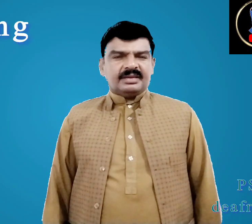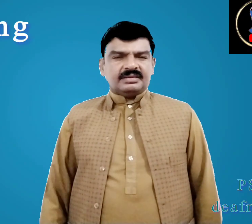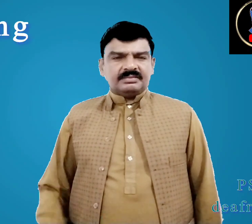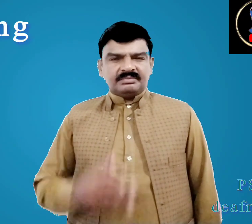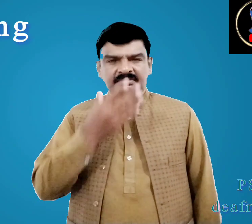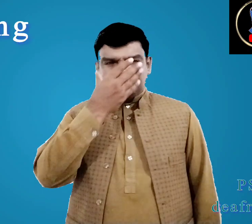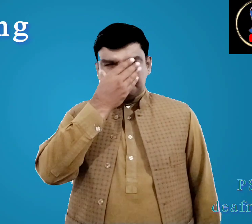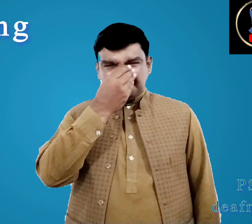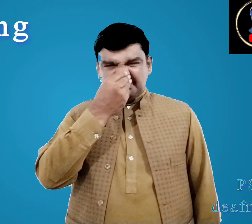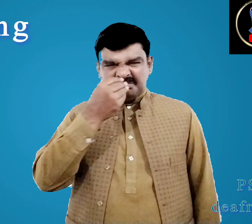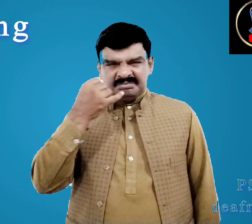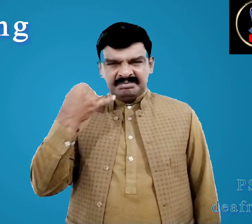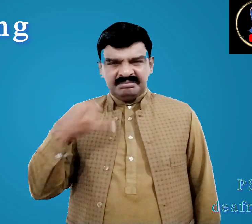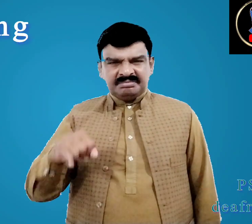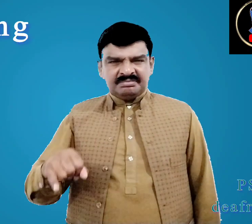decaying,